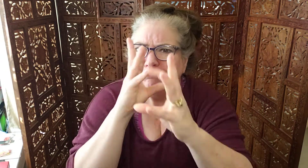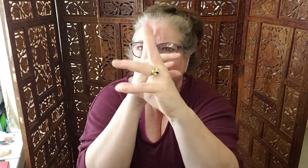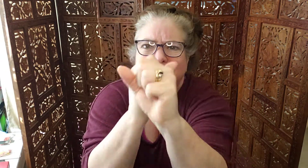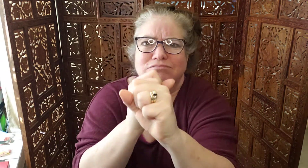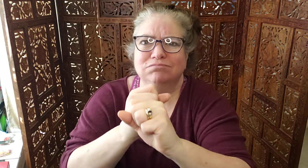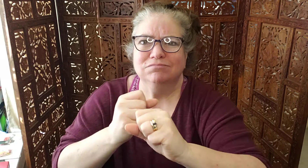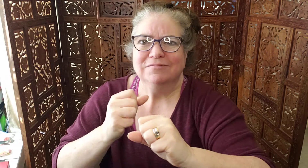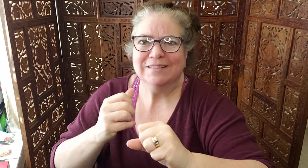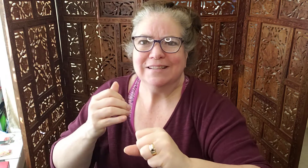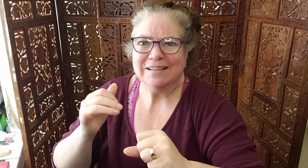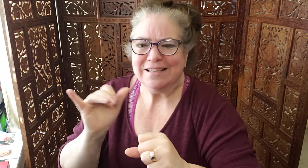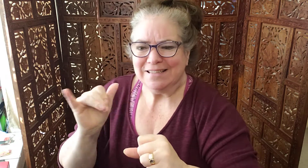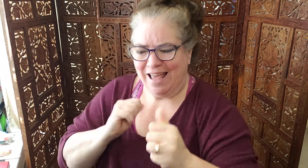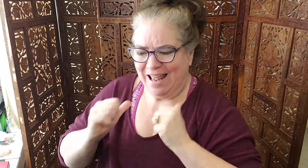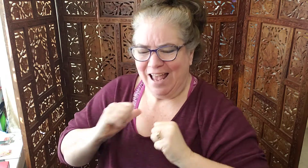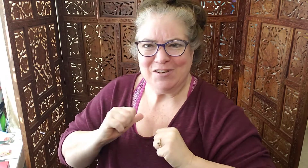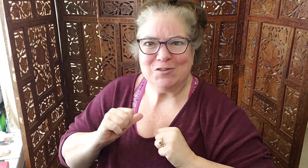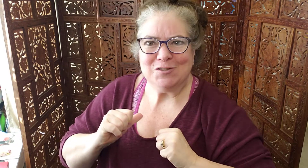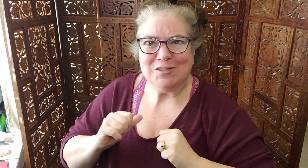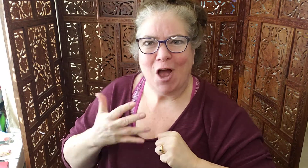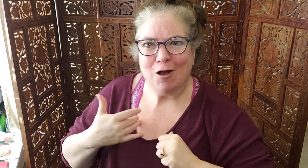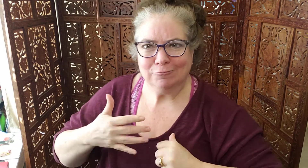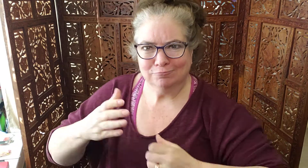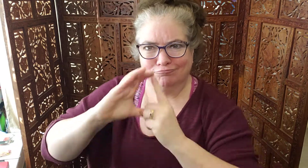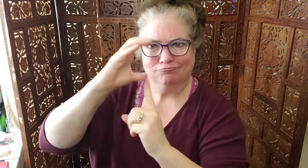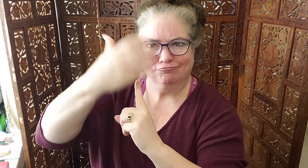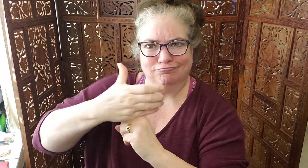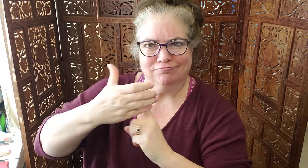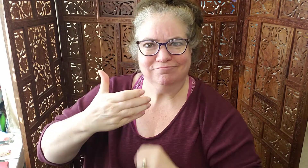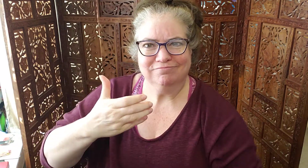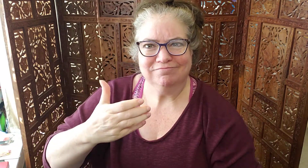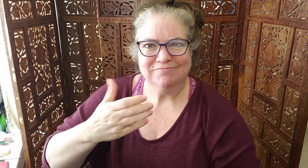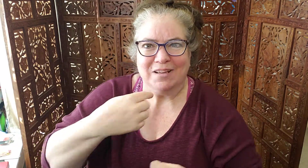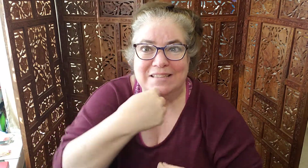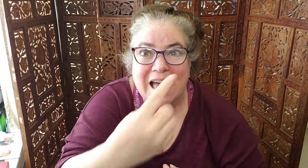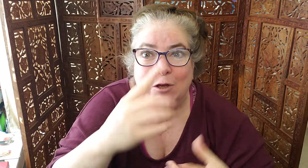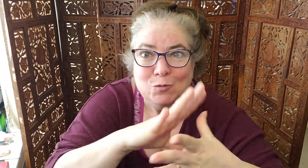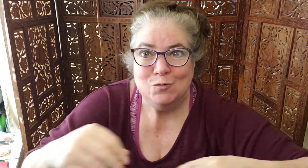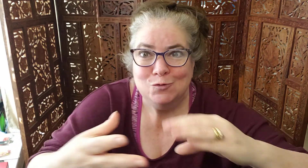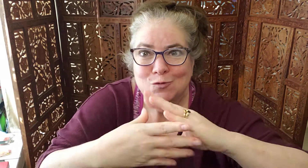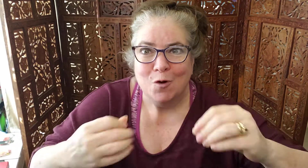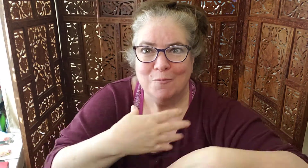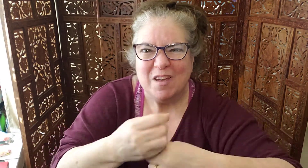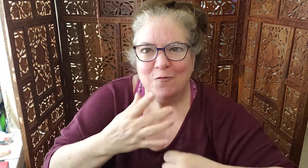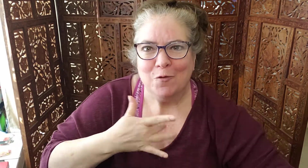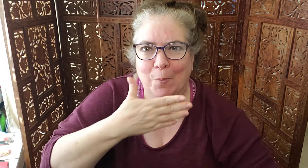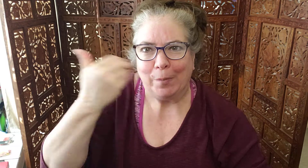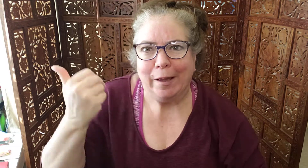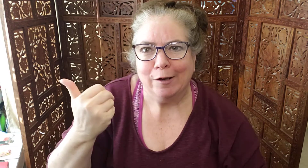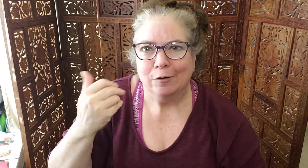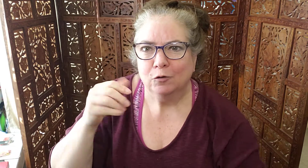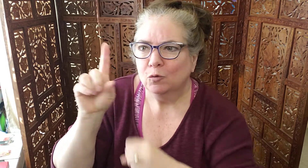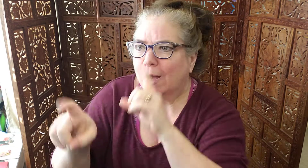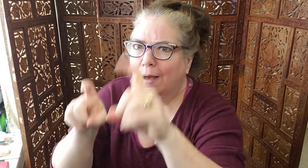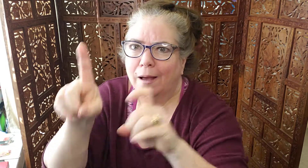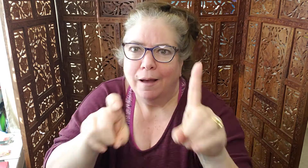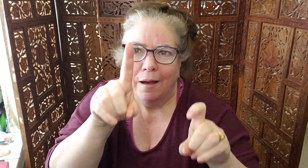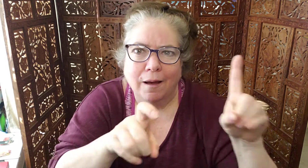a story to make you feel better. Ask an actor and you'll get a different answer for the passion and the love